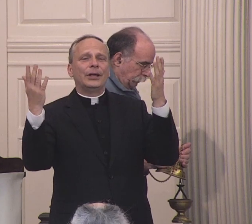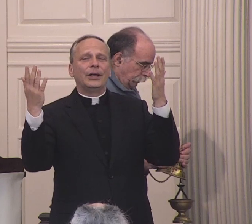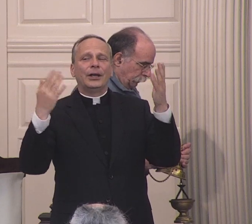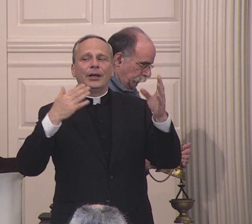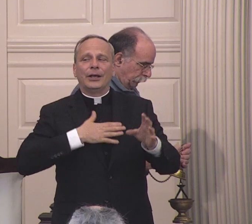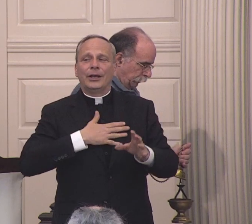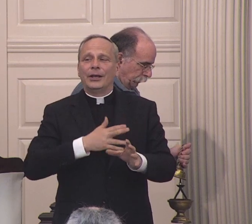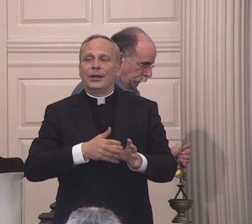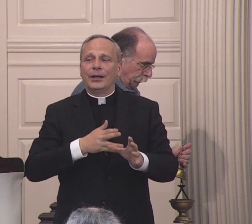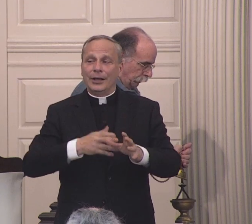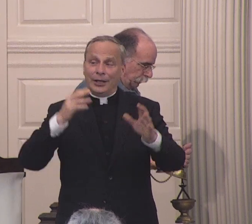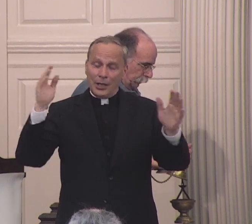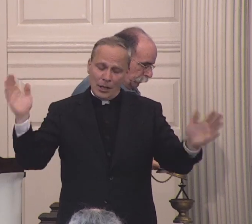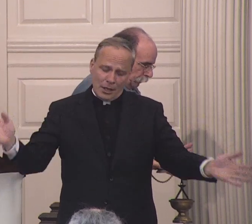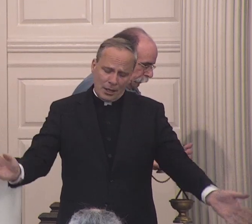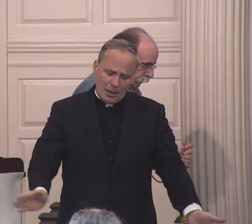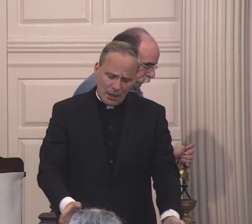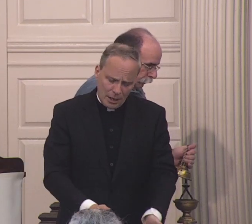alleluia,